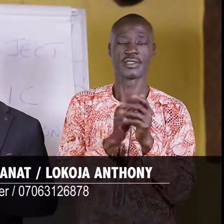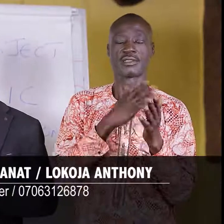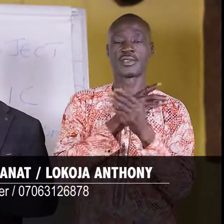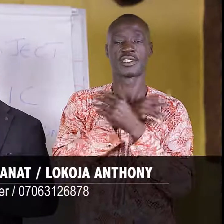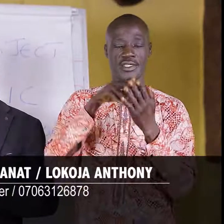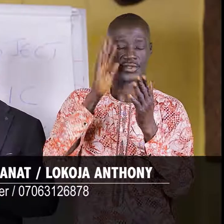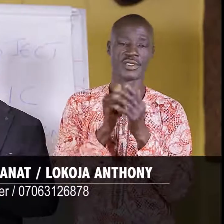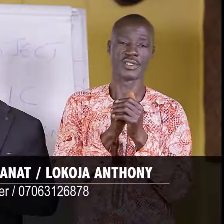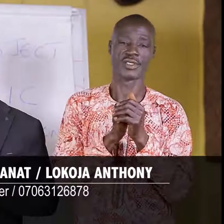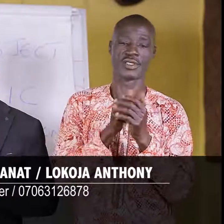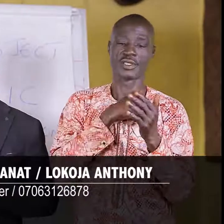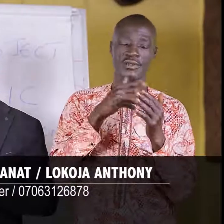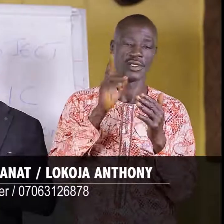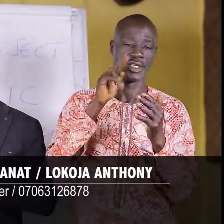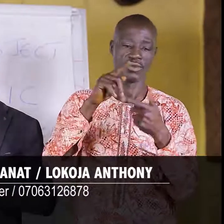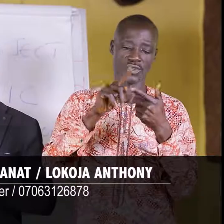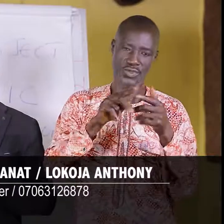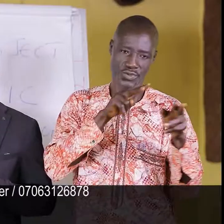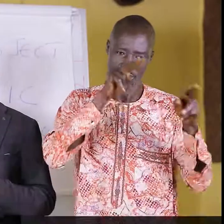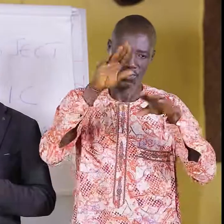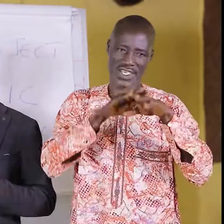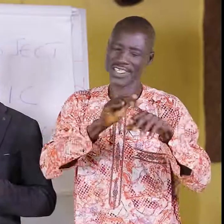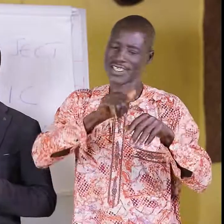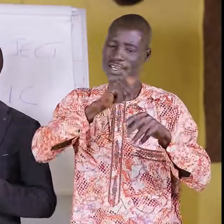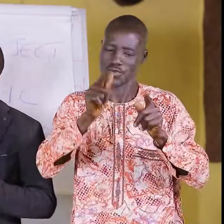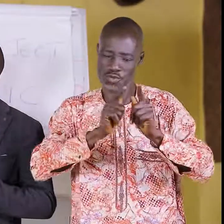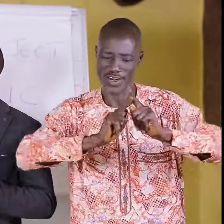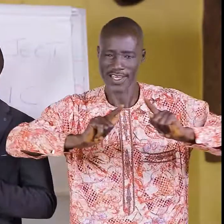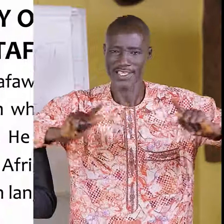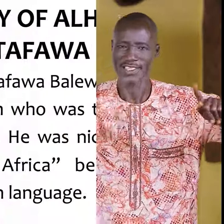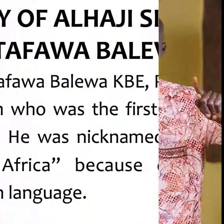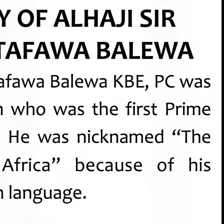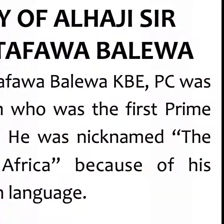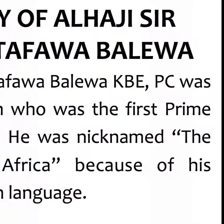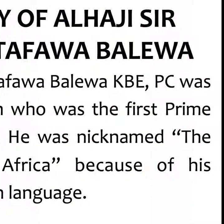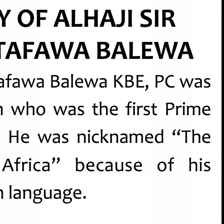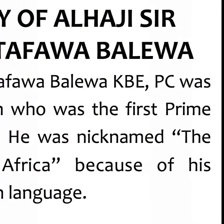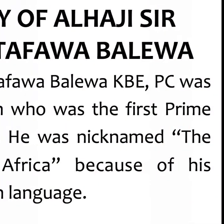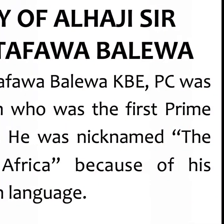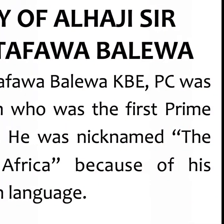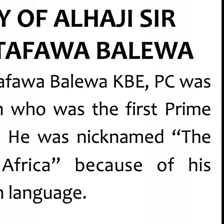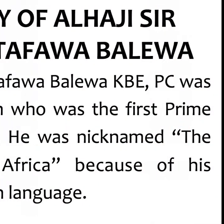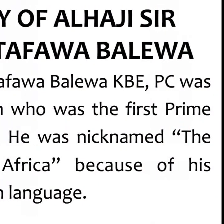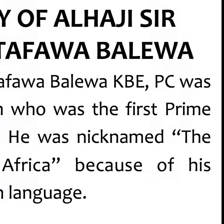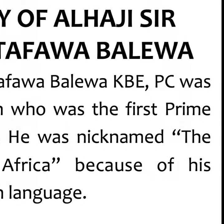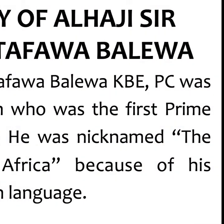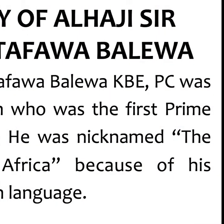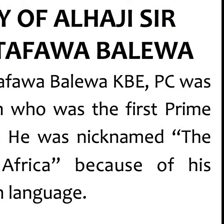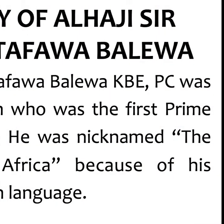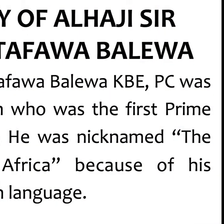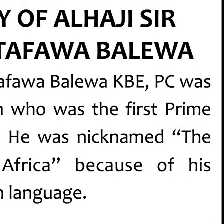my dear students, we shall be looking at another great nationalist in the person of Alhaji Sir